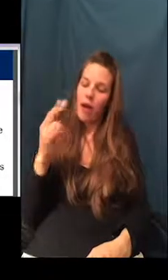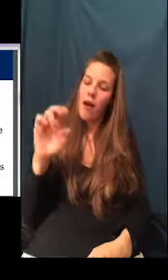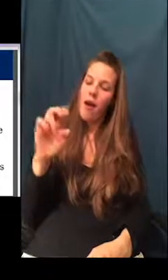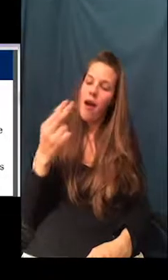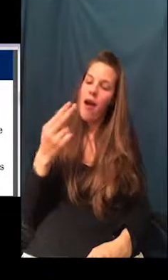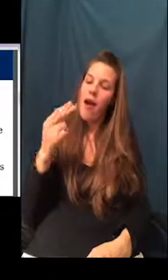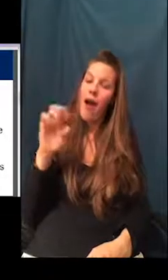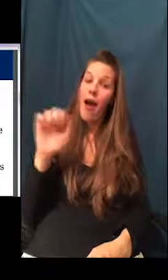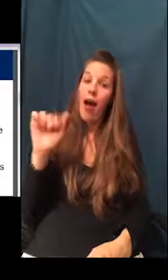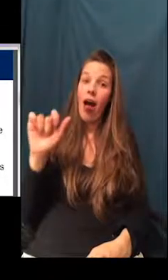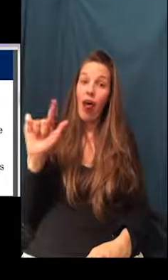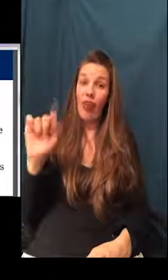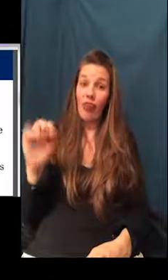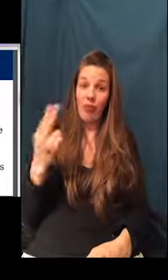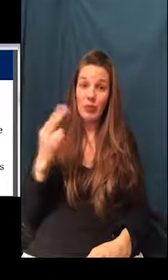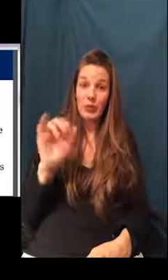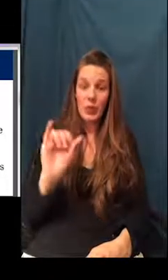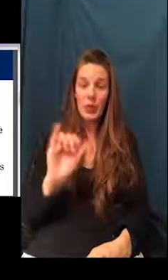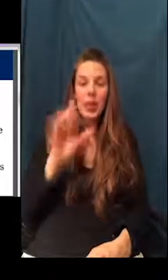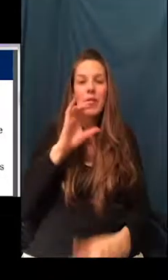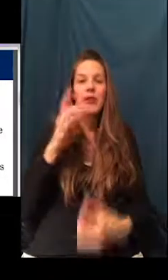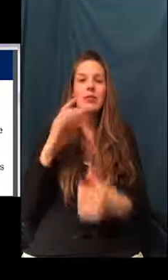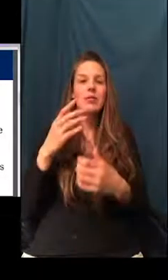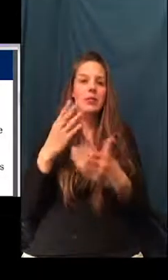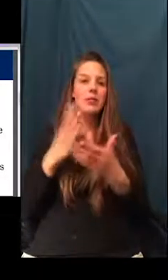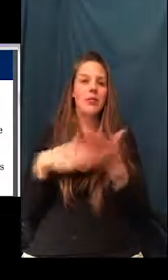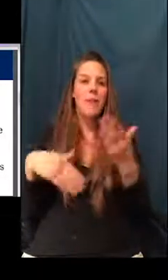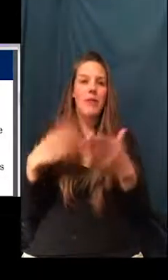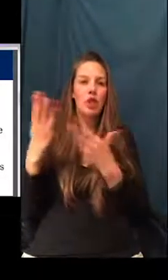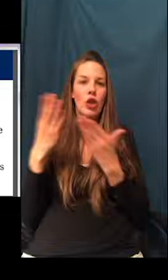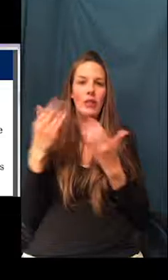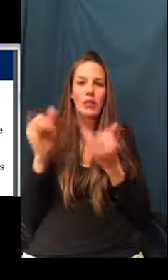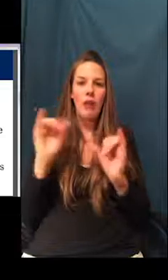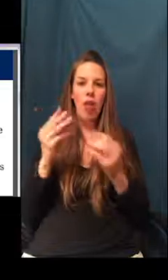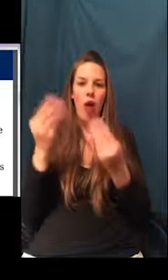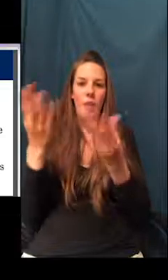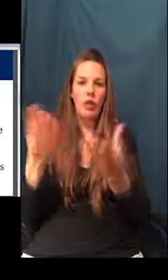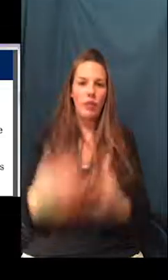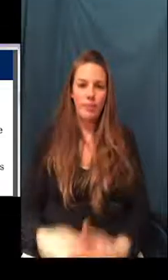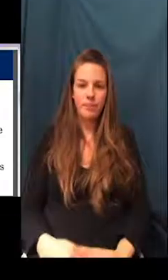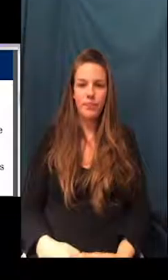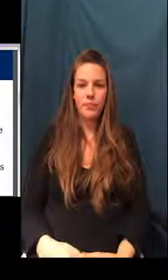So some of the services are still being offered.